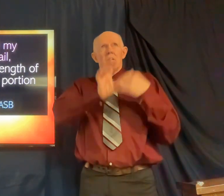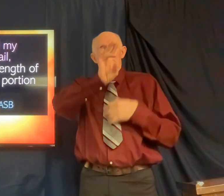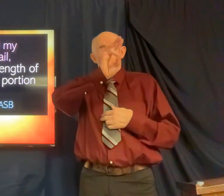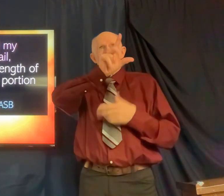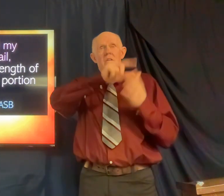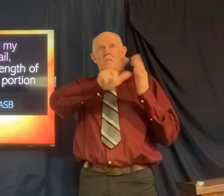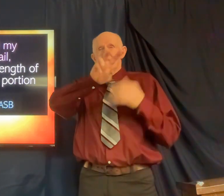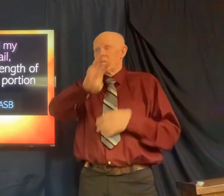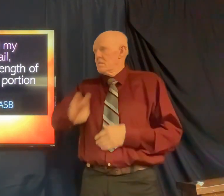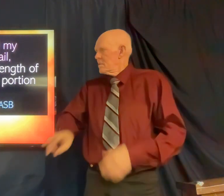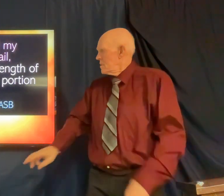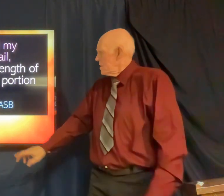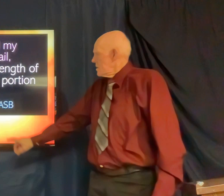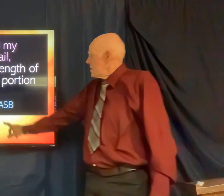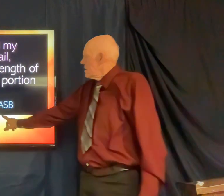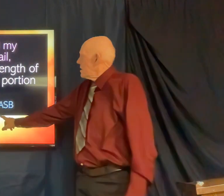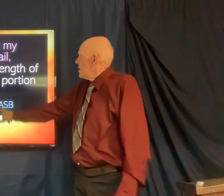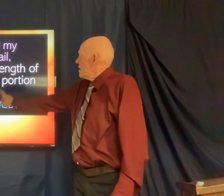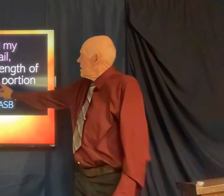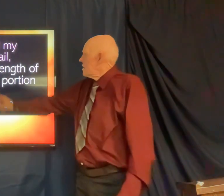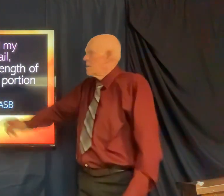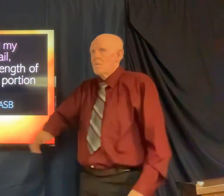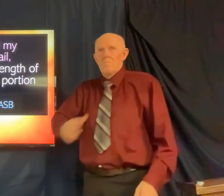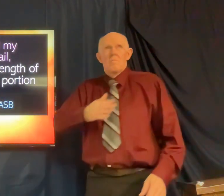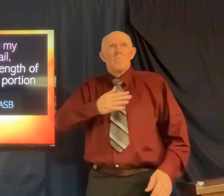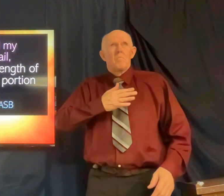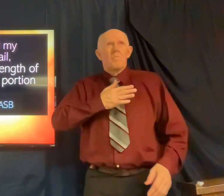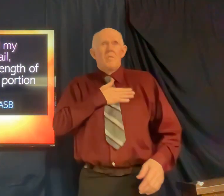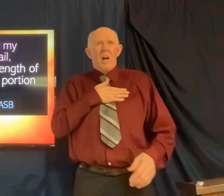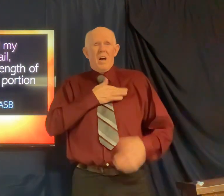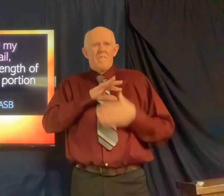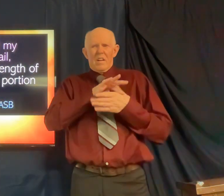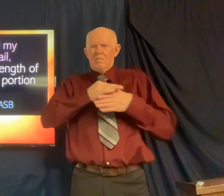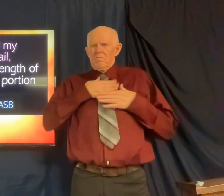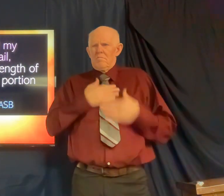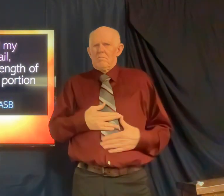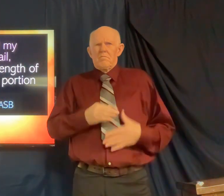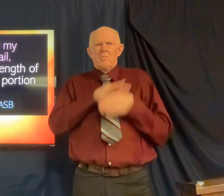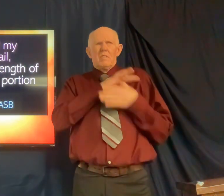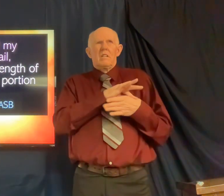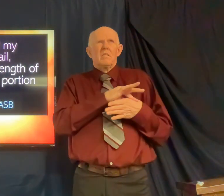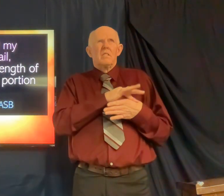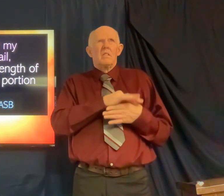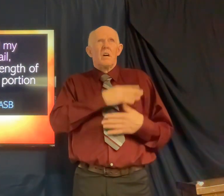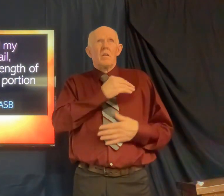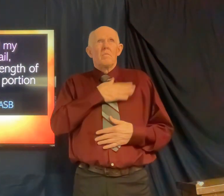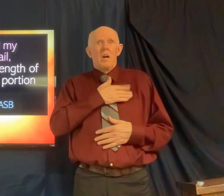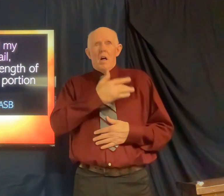And this is from Psalm 73:26 in the New American Standard Bible. My flesh and my heart